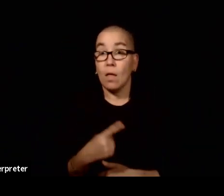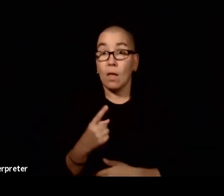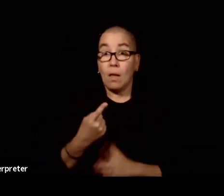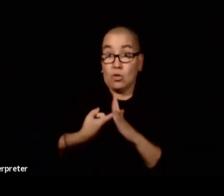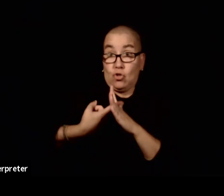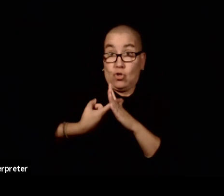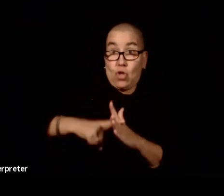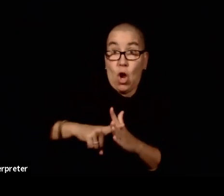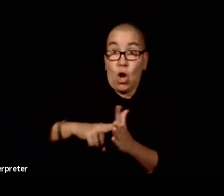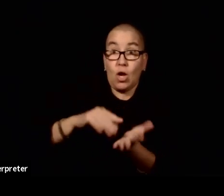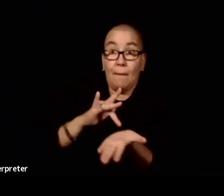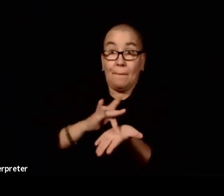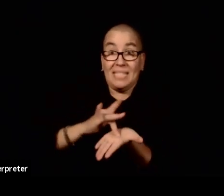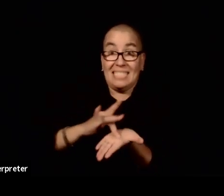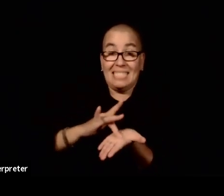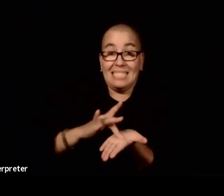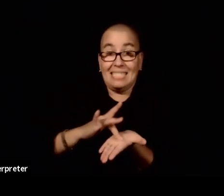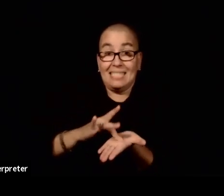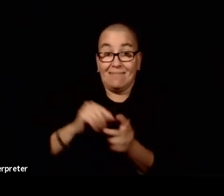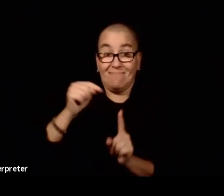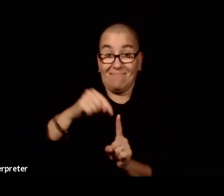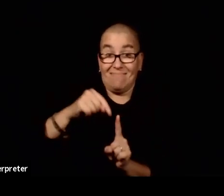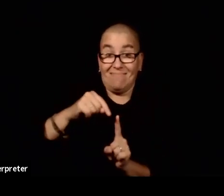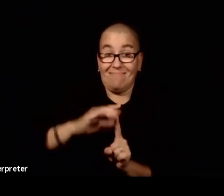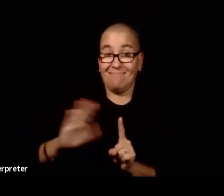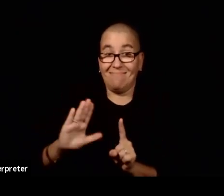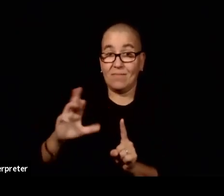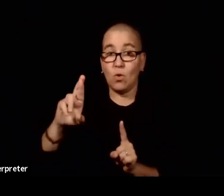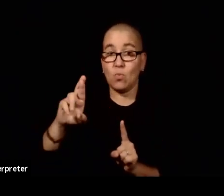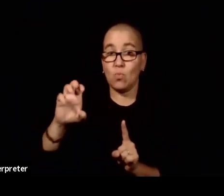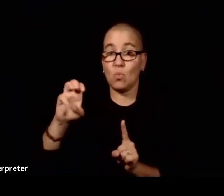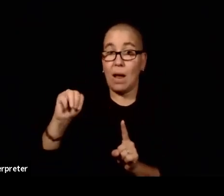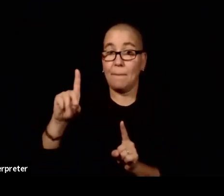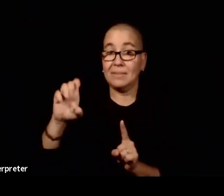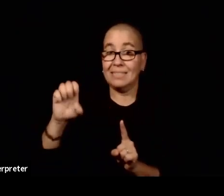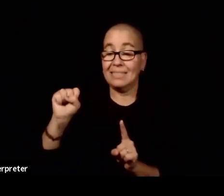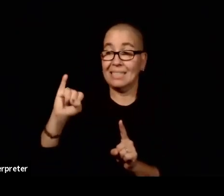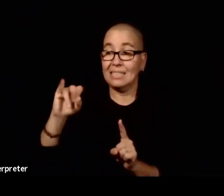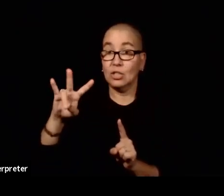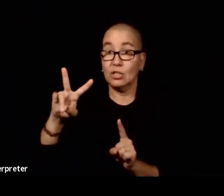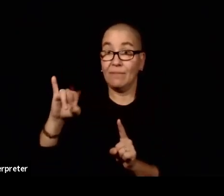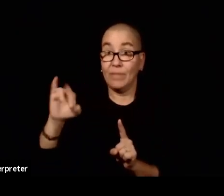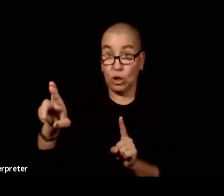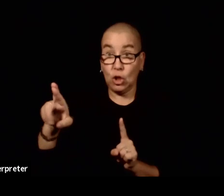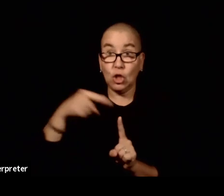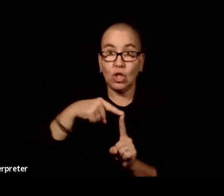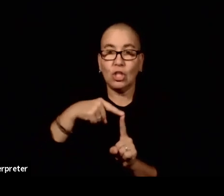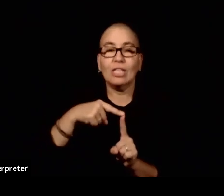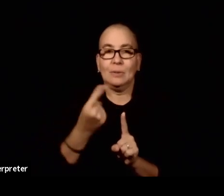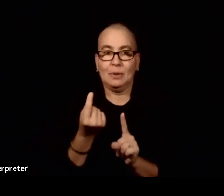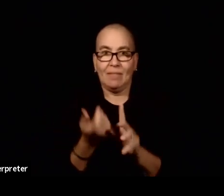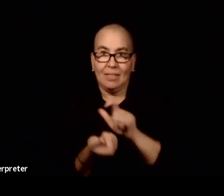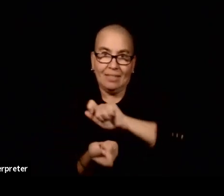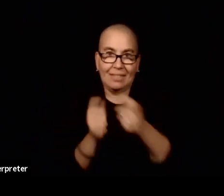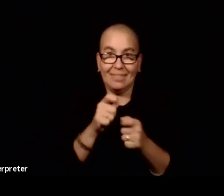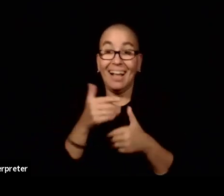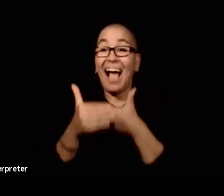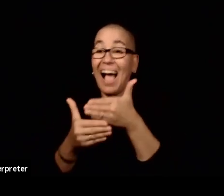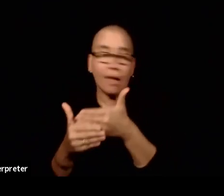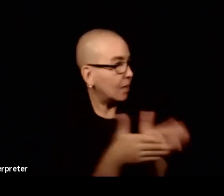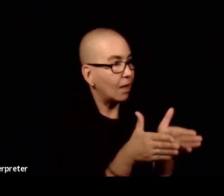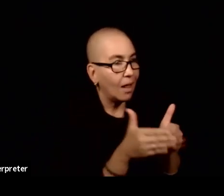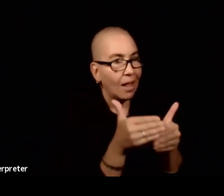it's available. Dexamethasone, steroid, has been shown to reduce mortality and improve clinical